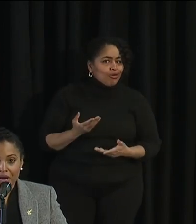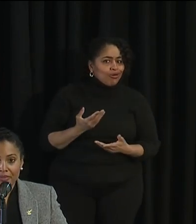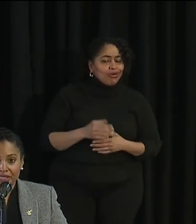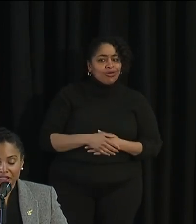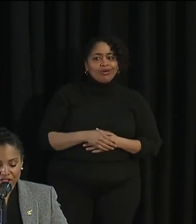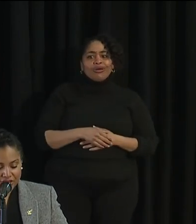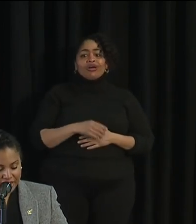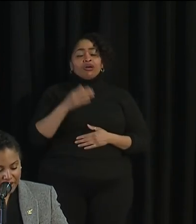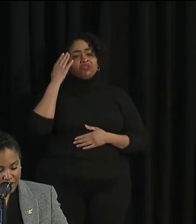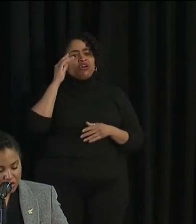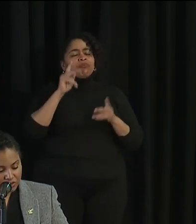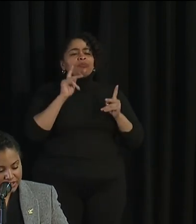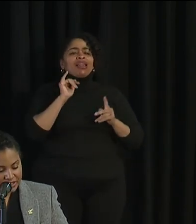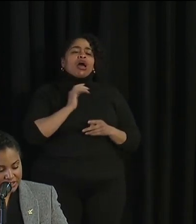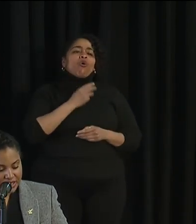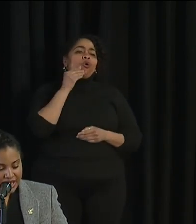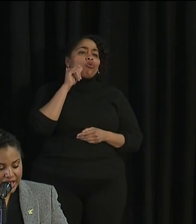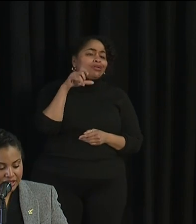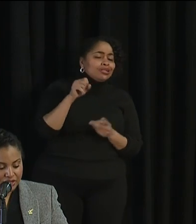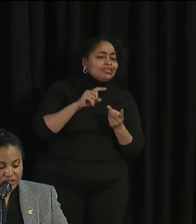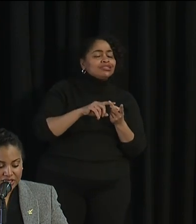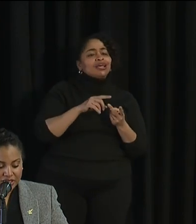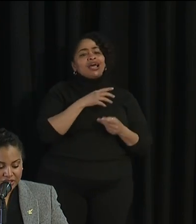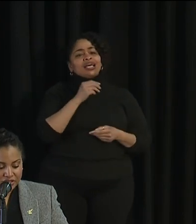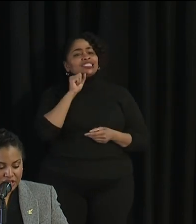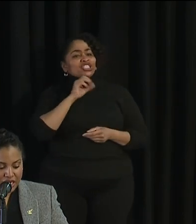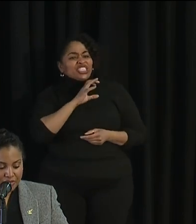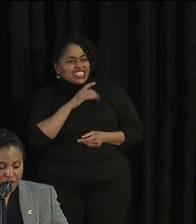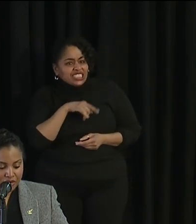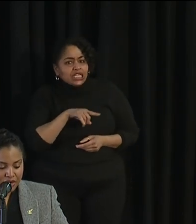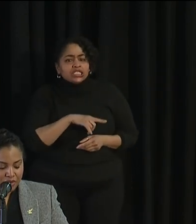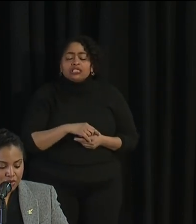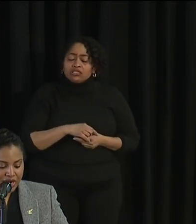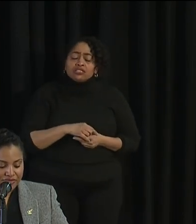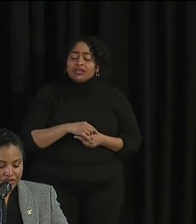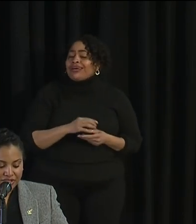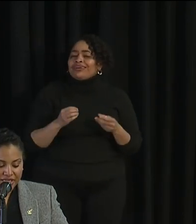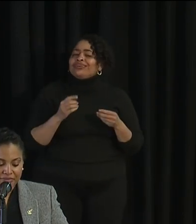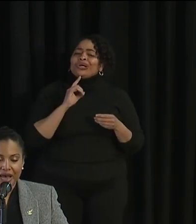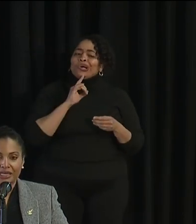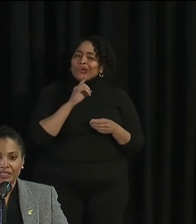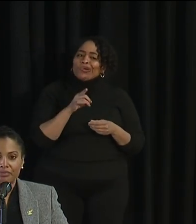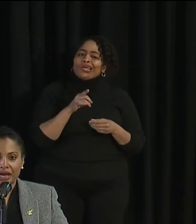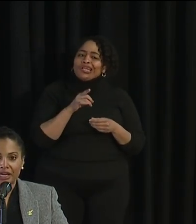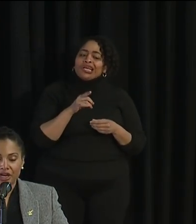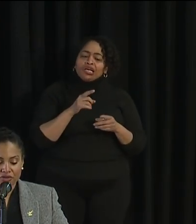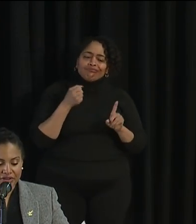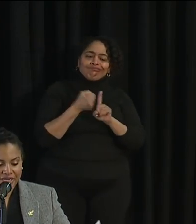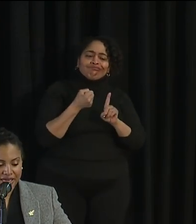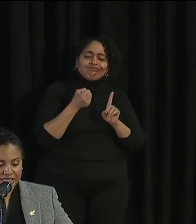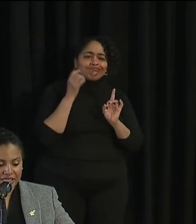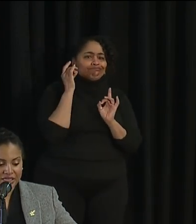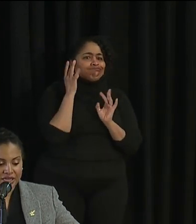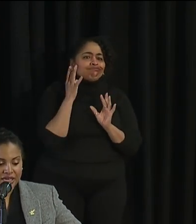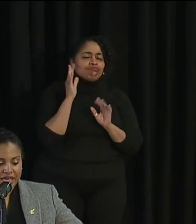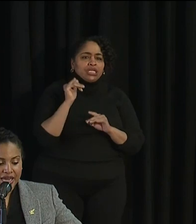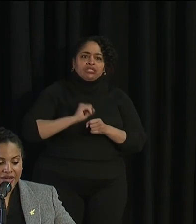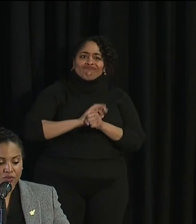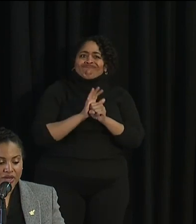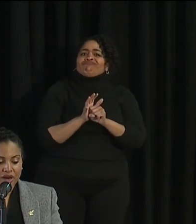vulnerable populations like our homeless and those seniors are more adversely impacted by